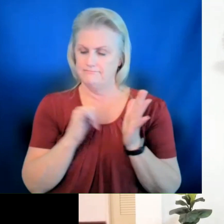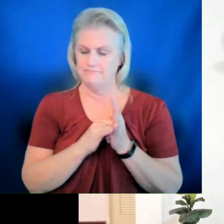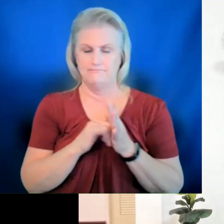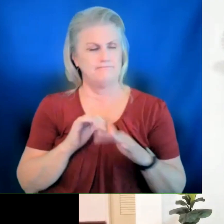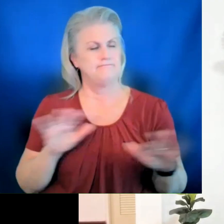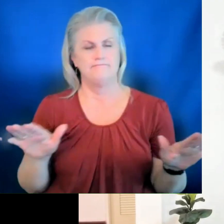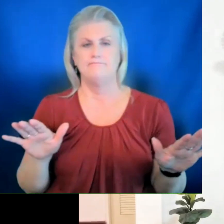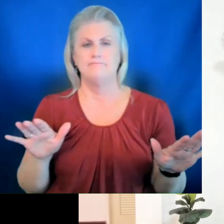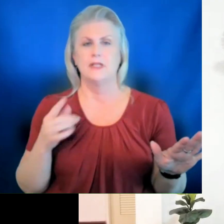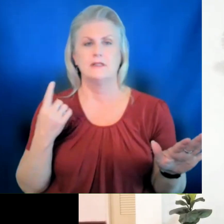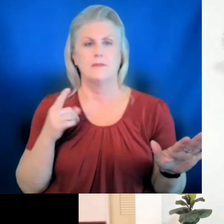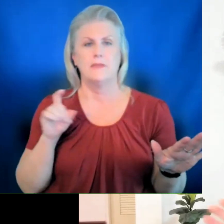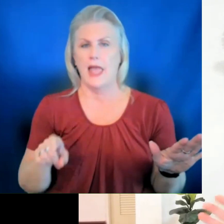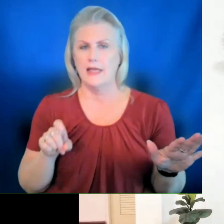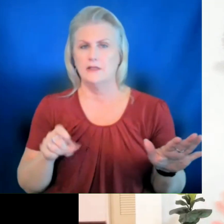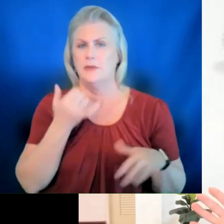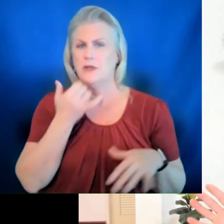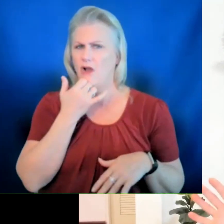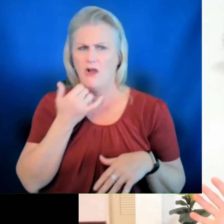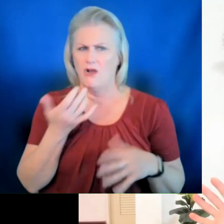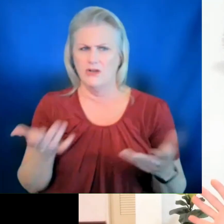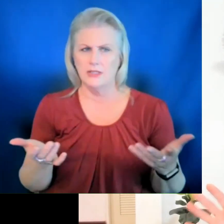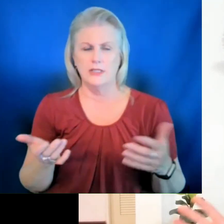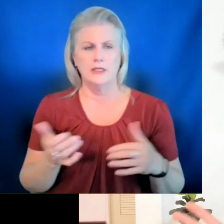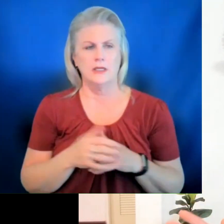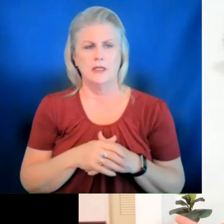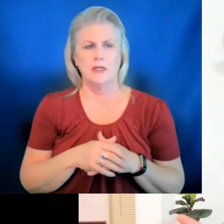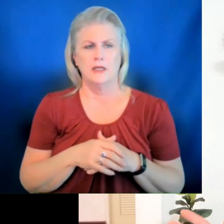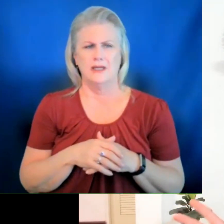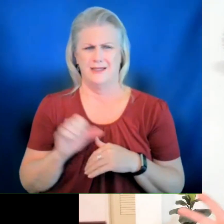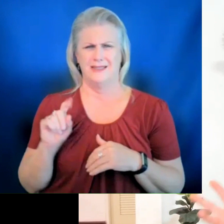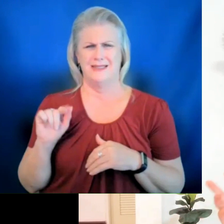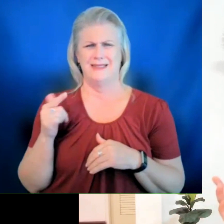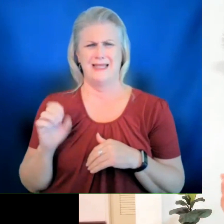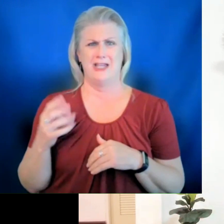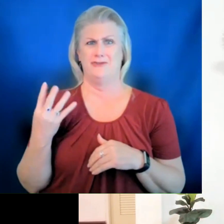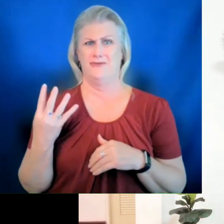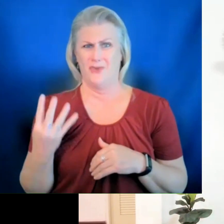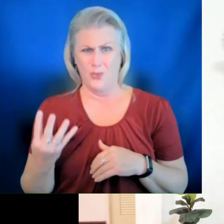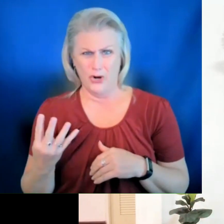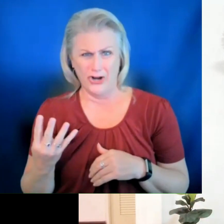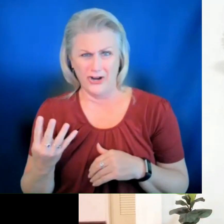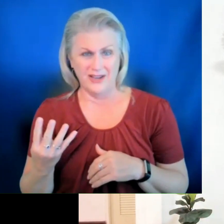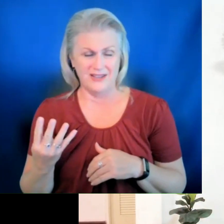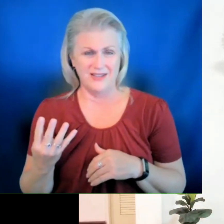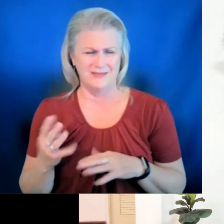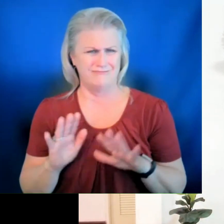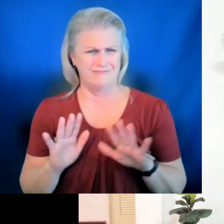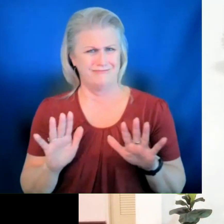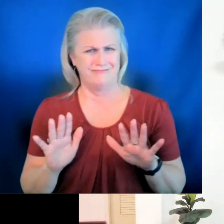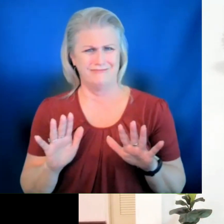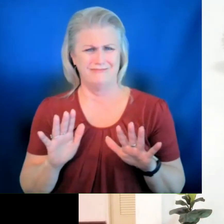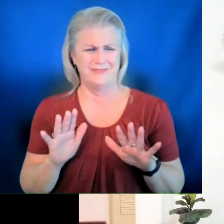no, that's not possible. And I'm like, something has to be wrong, especially stage 4.